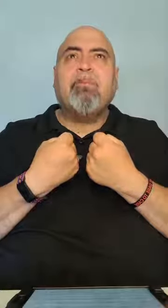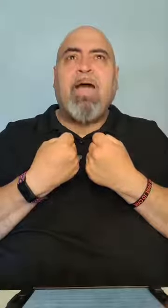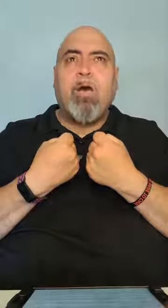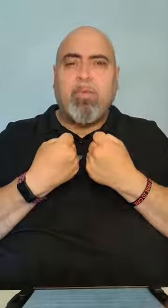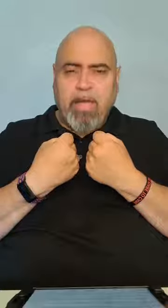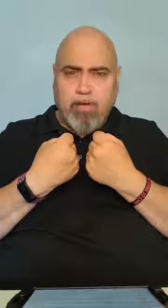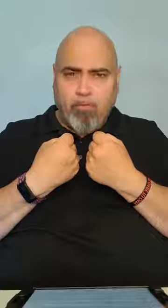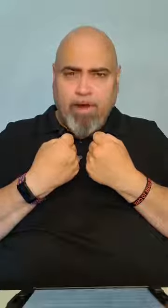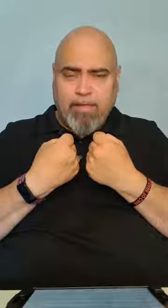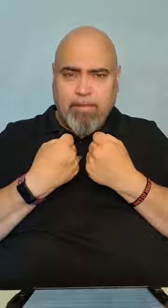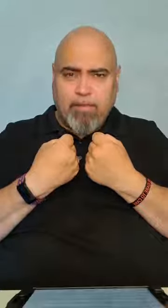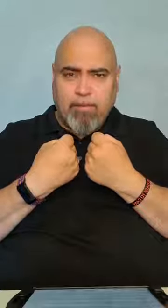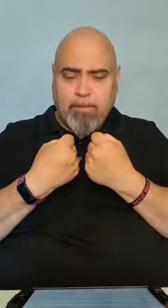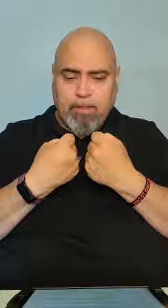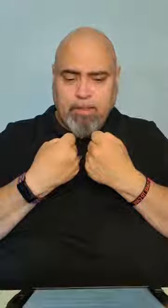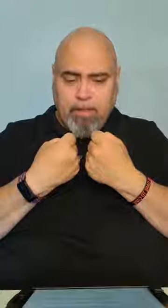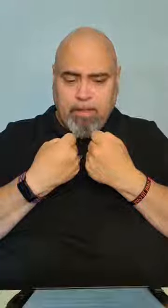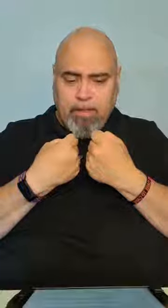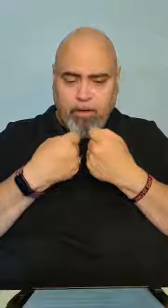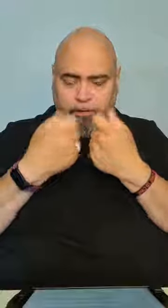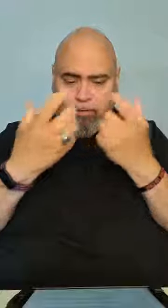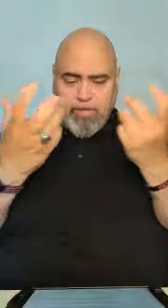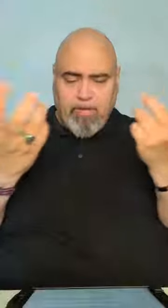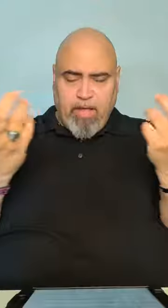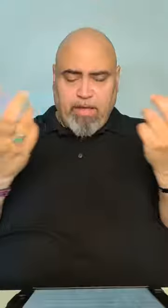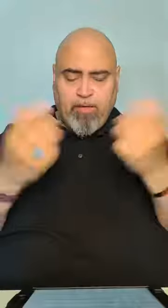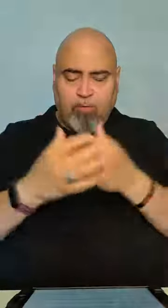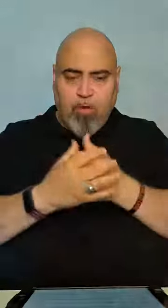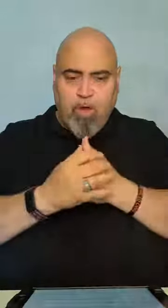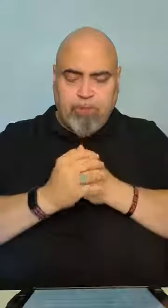Somehow we got it right, and others have gotten it wrong.